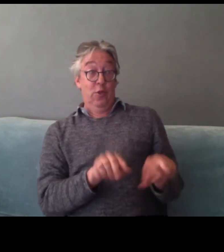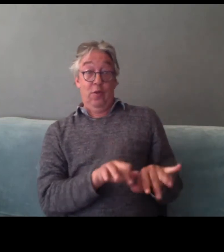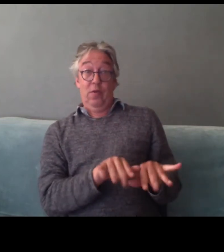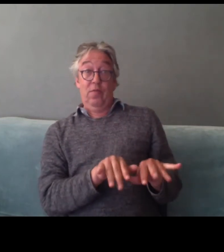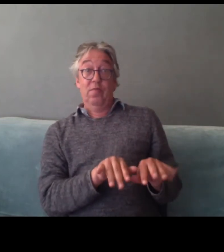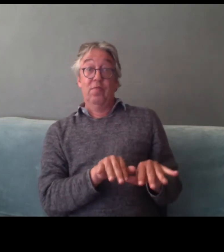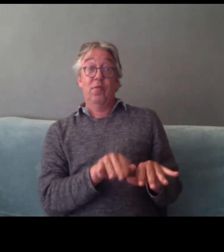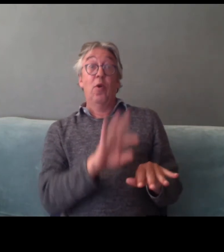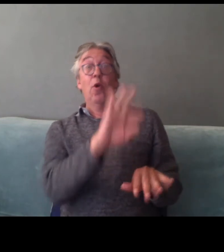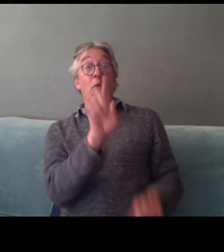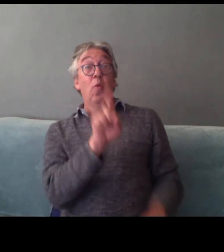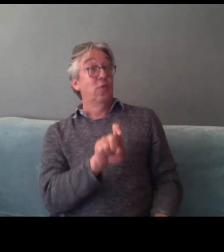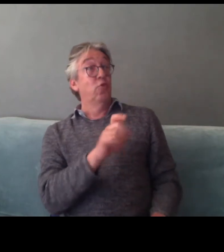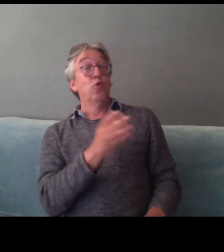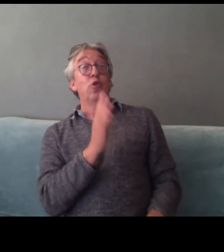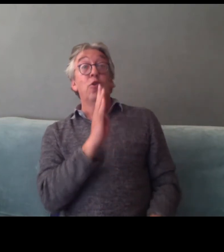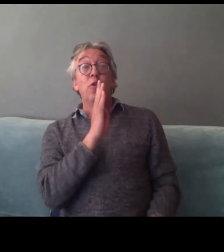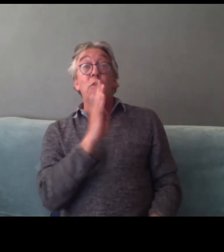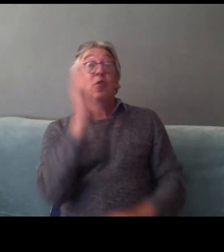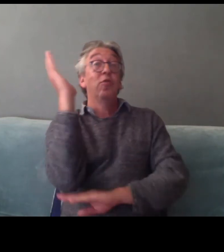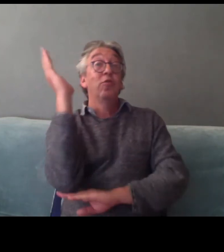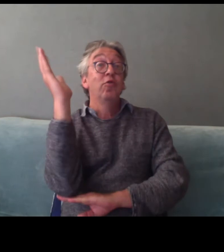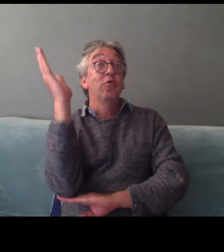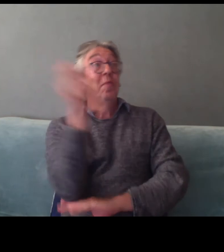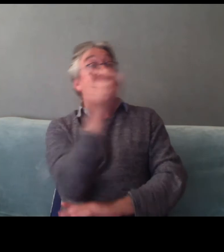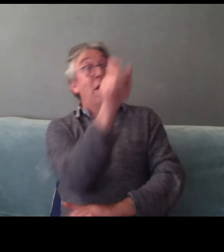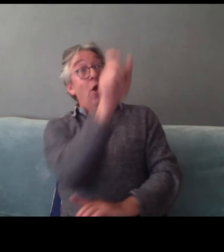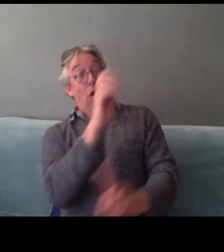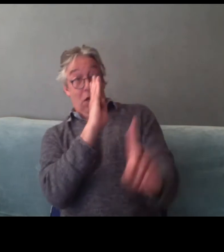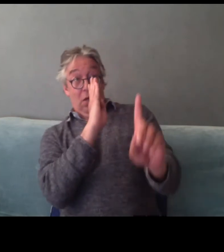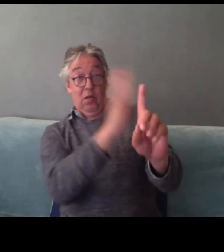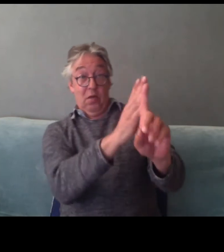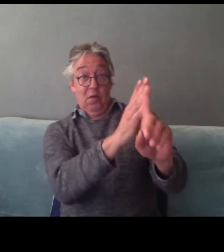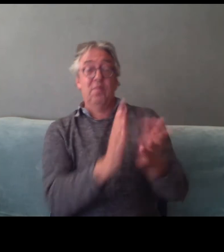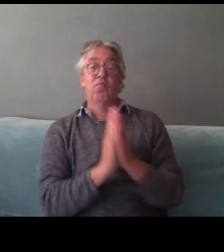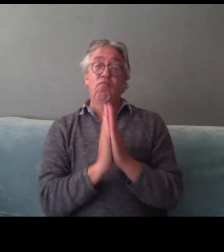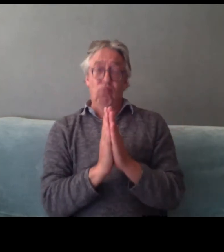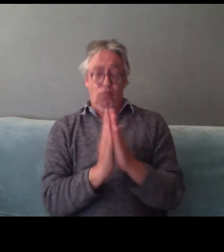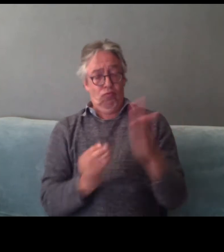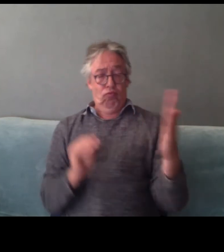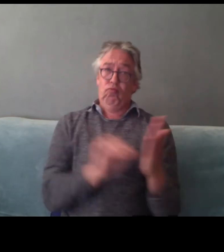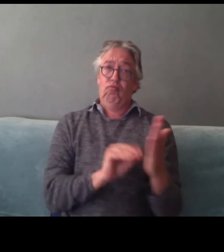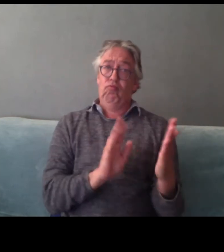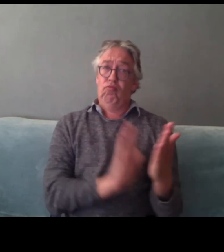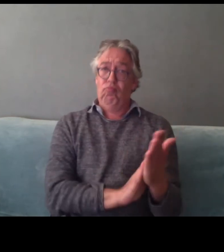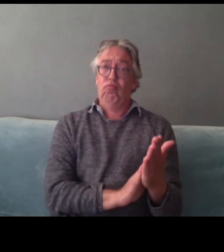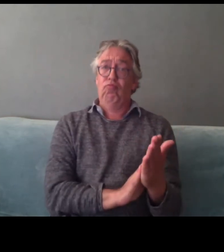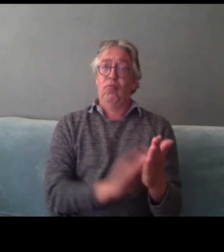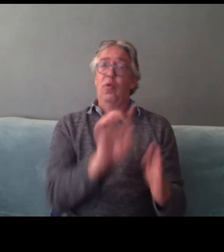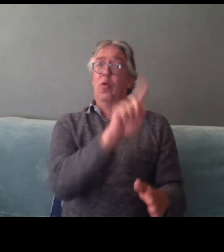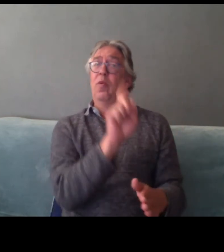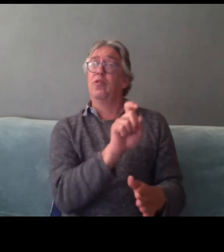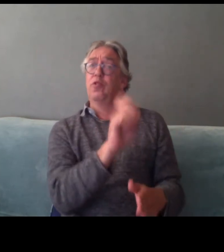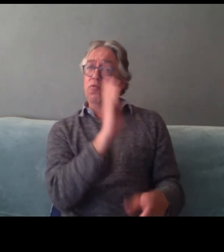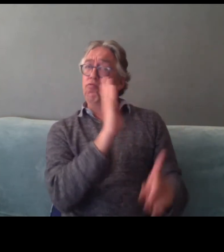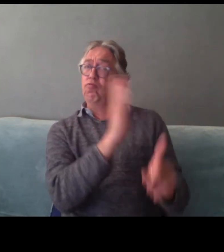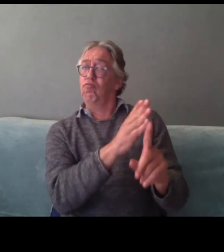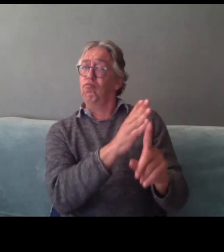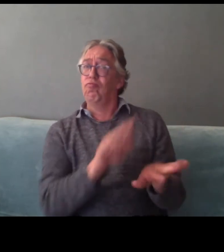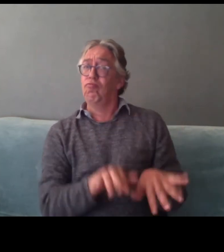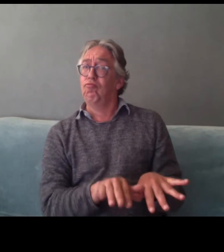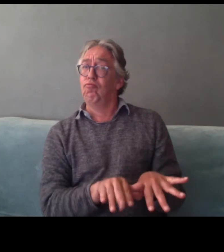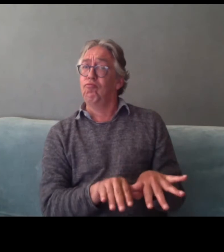something on your mind or something you think wasn't clear, make sure you send in that question. So to build on this